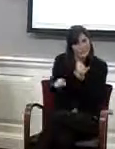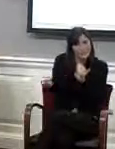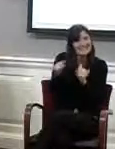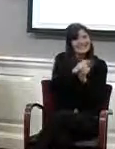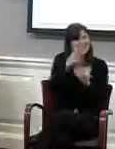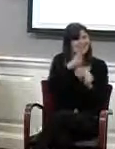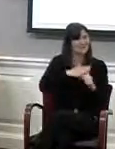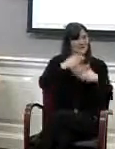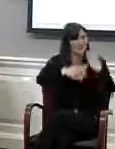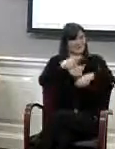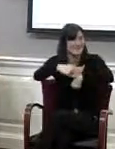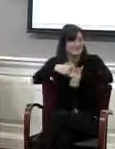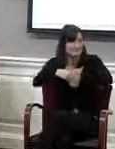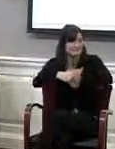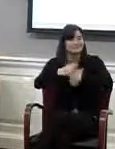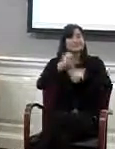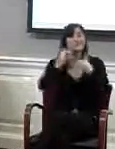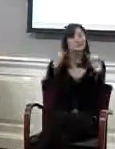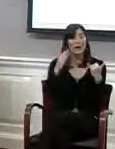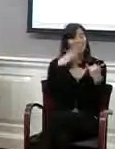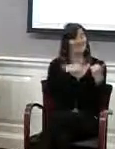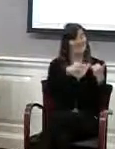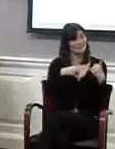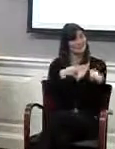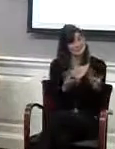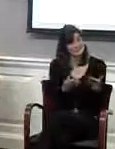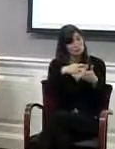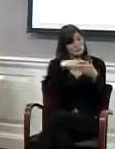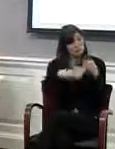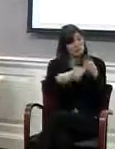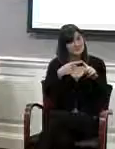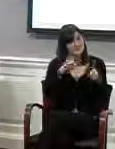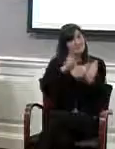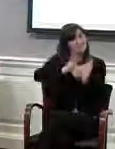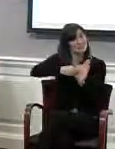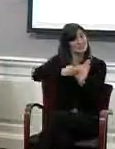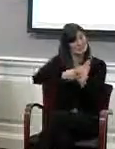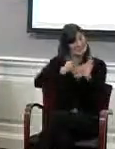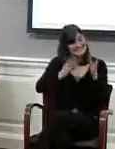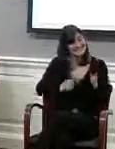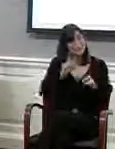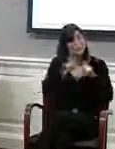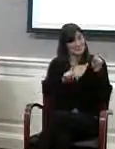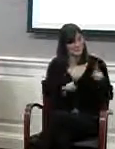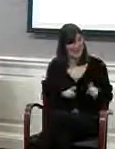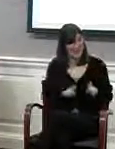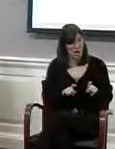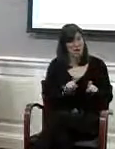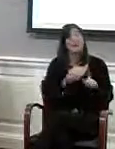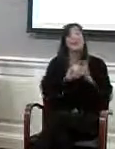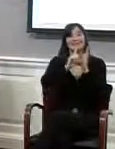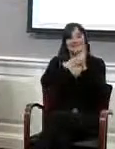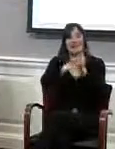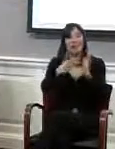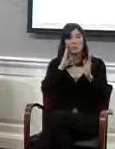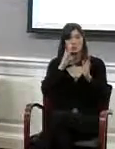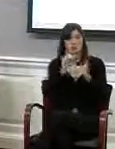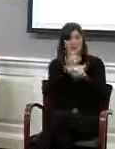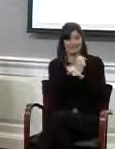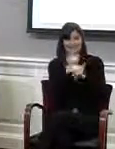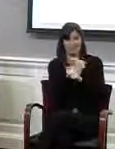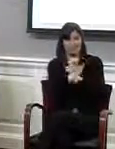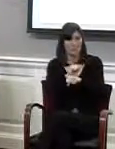the overall results of the participant questionnaire. The forthcoming statistical work is going to be looking at, to really